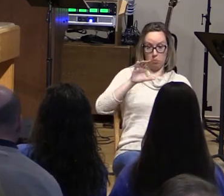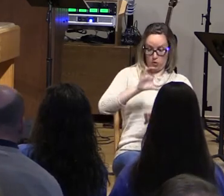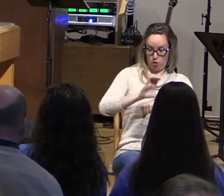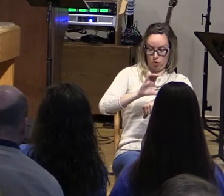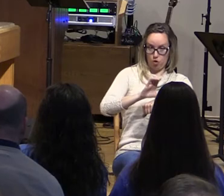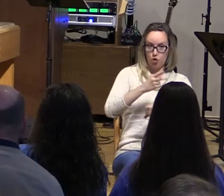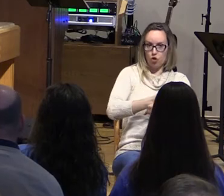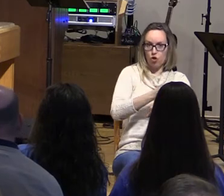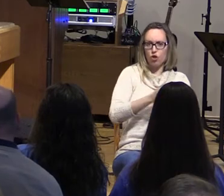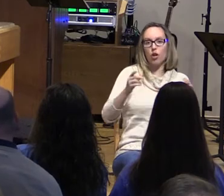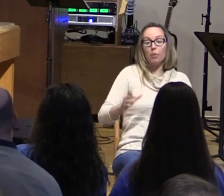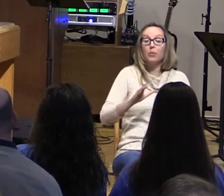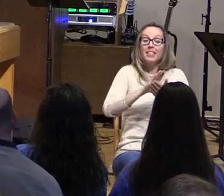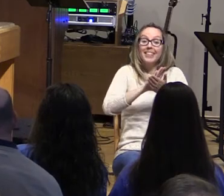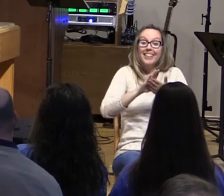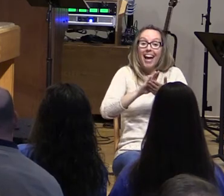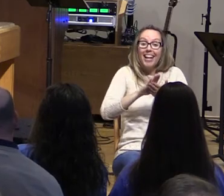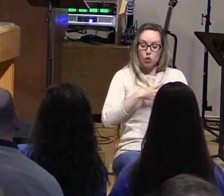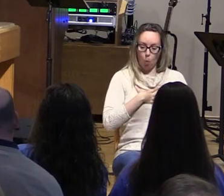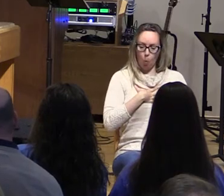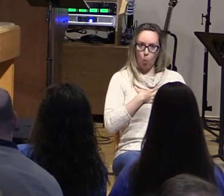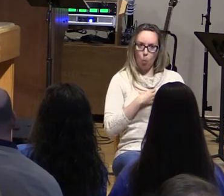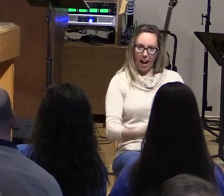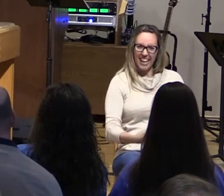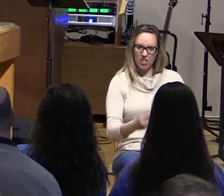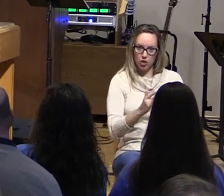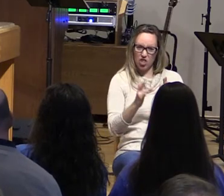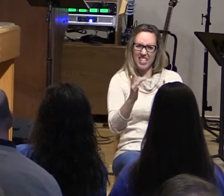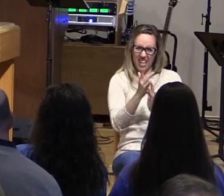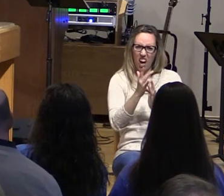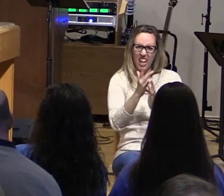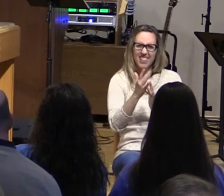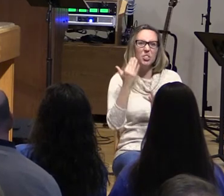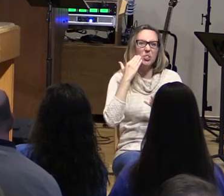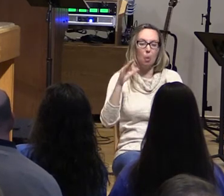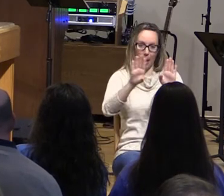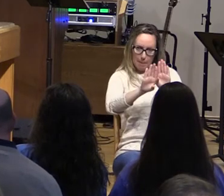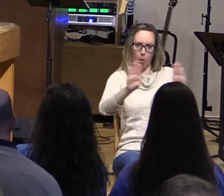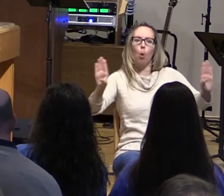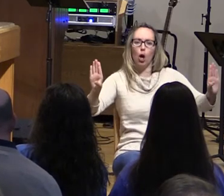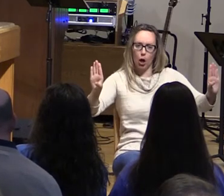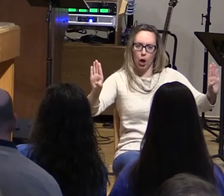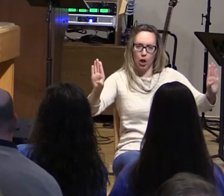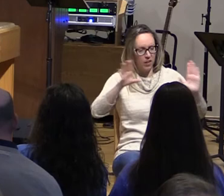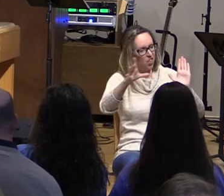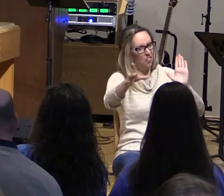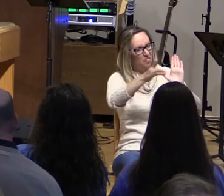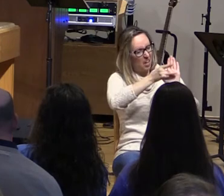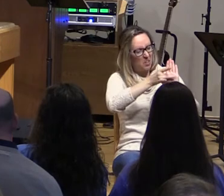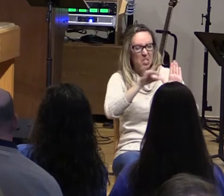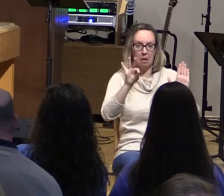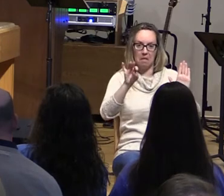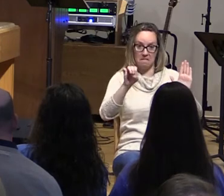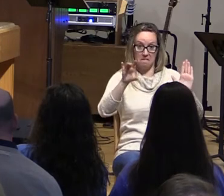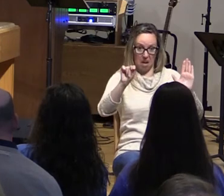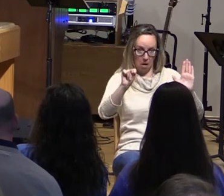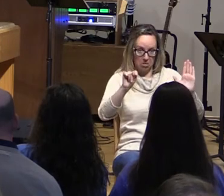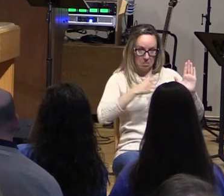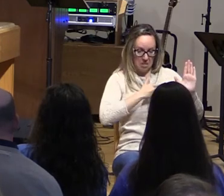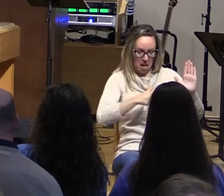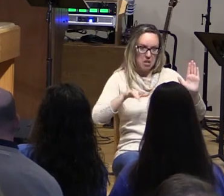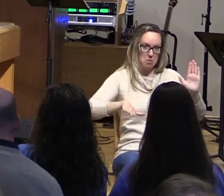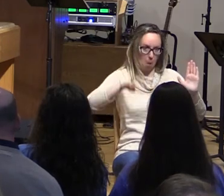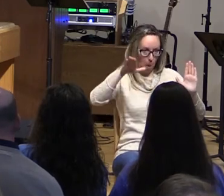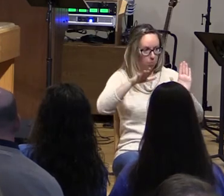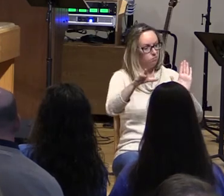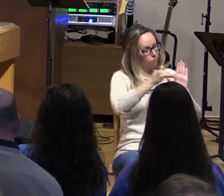the shepherd was a nice white felt Jesus on a board. Any of you have felt board Jesuses? Or am I old? Okay.